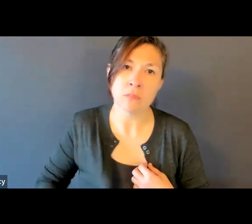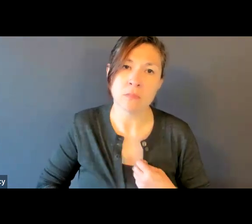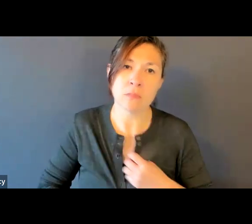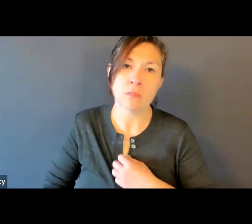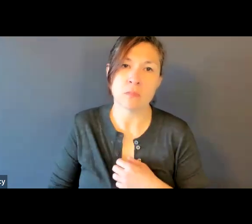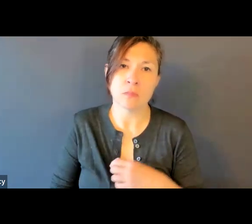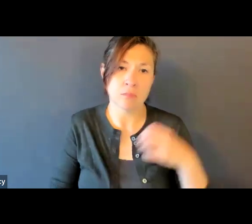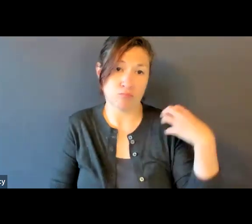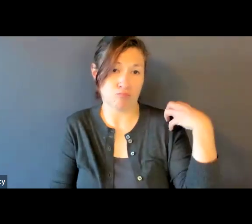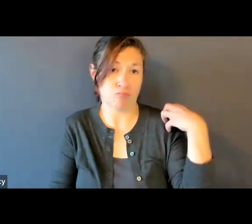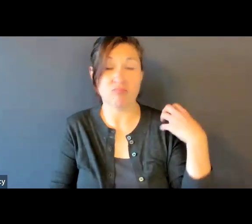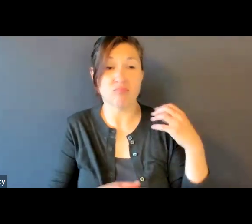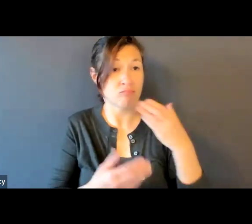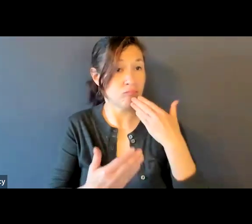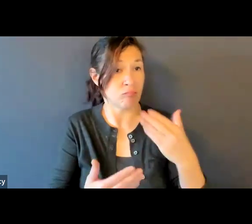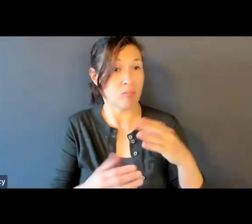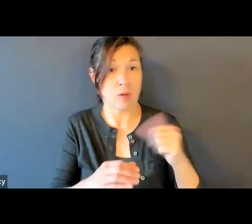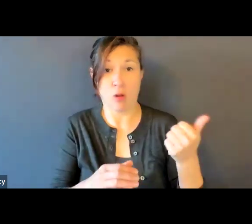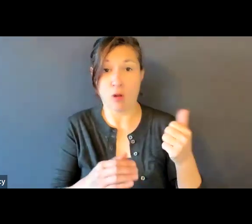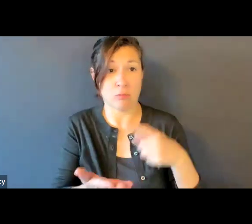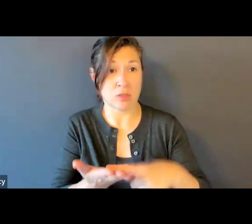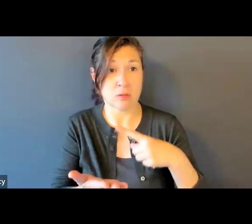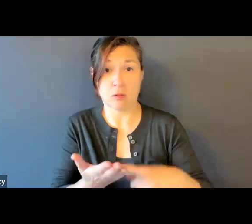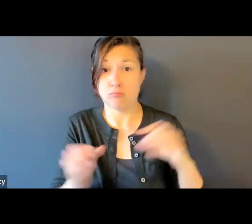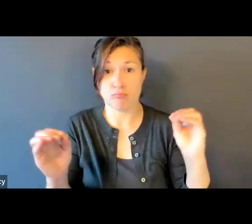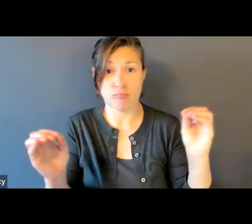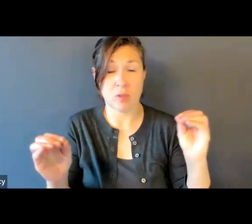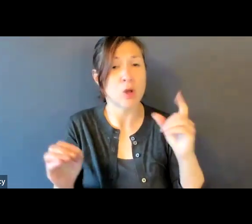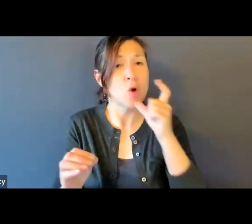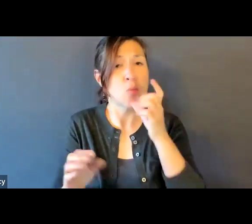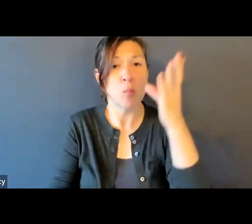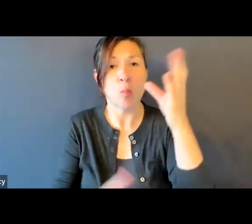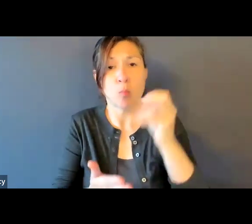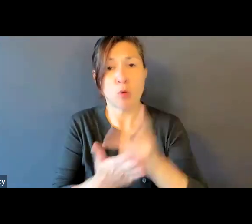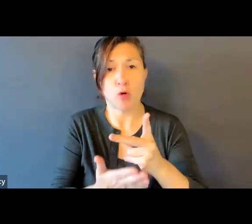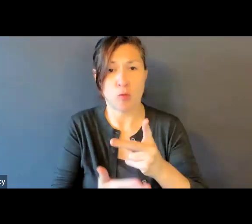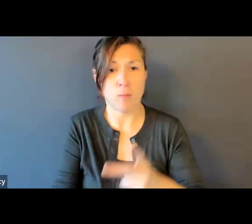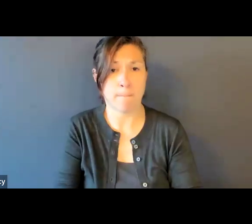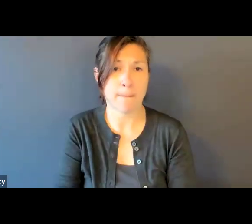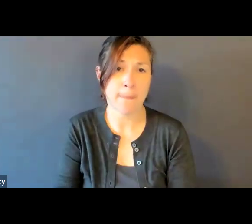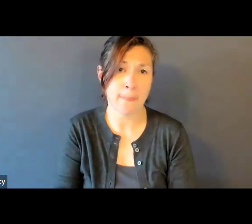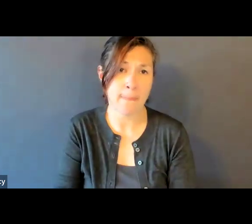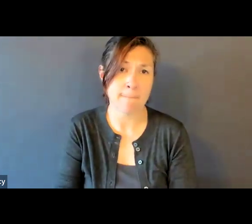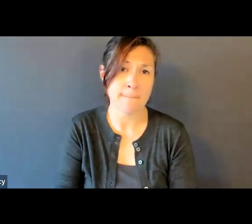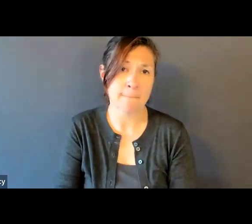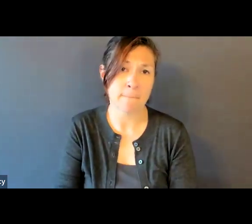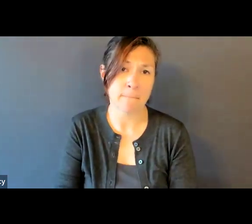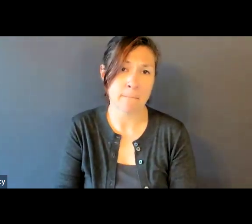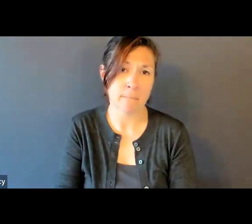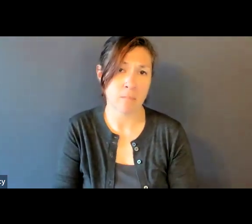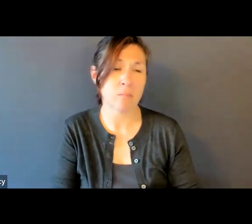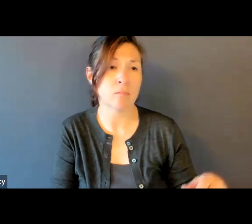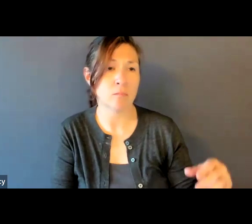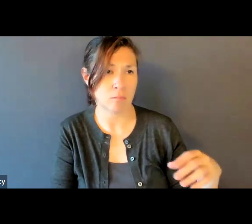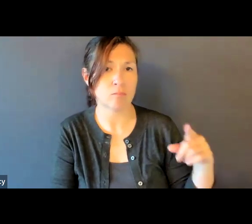Thank you all. If there's no further discussion, I'll now entertain a motion to approve the grant as presented. Is there a motion? So moved.